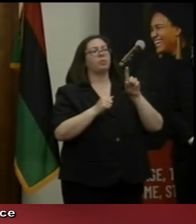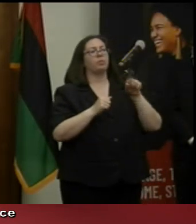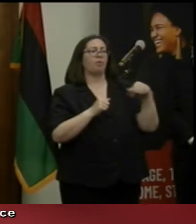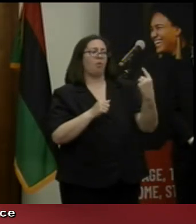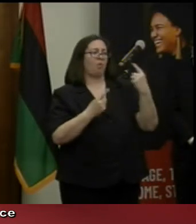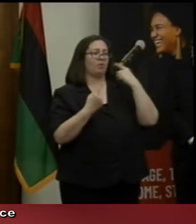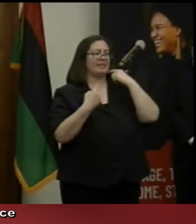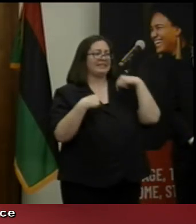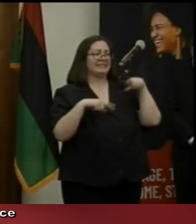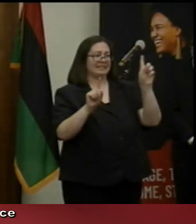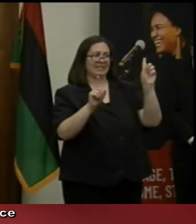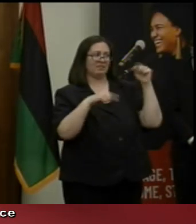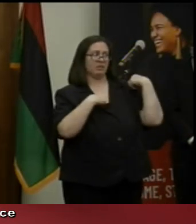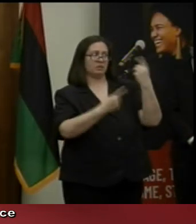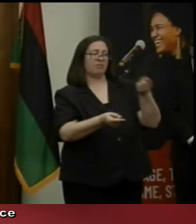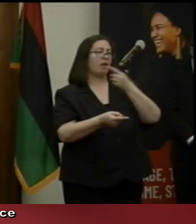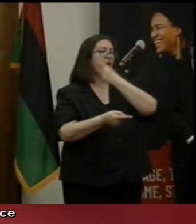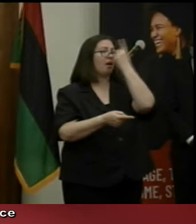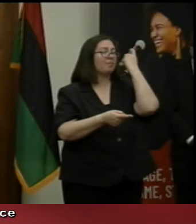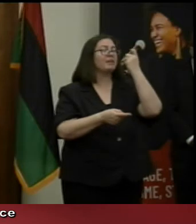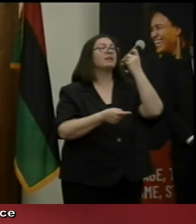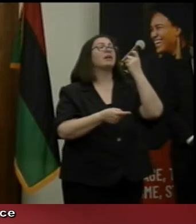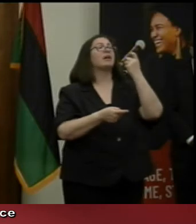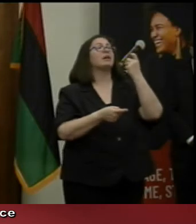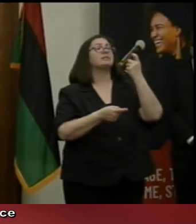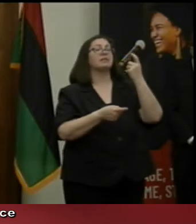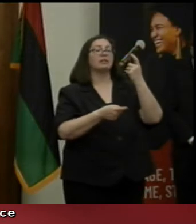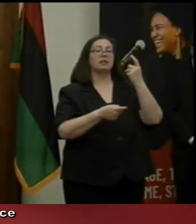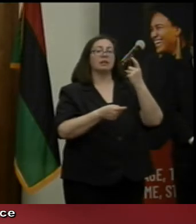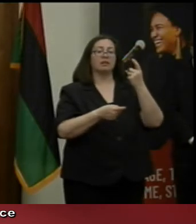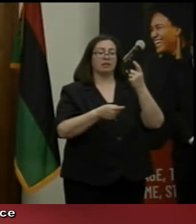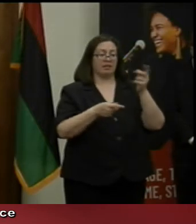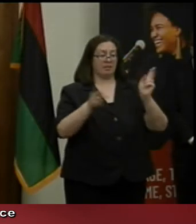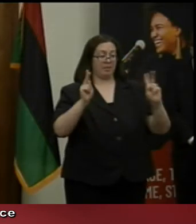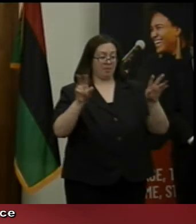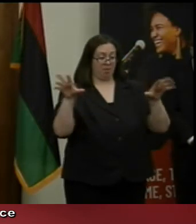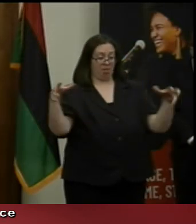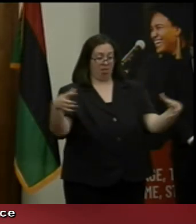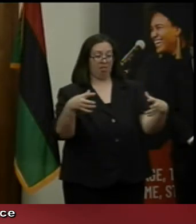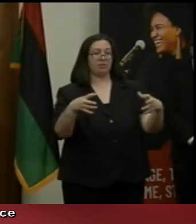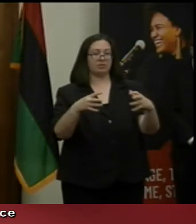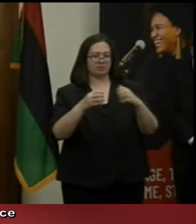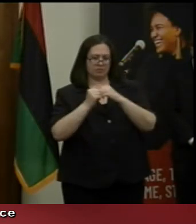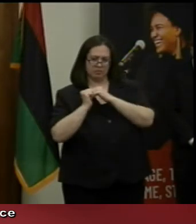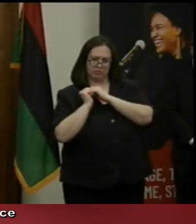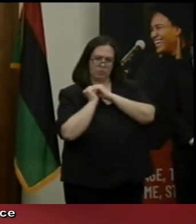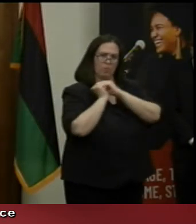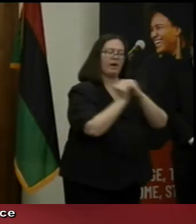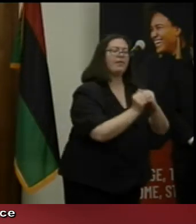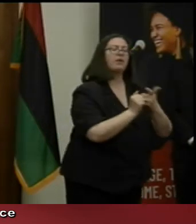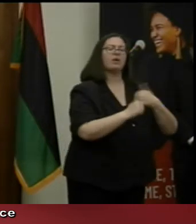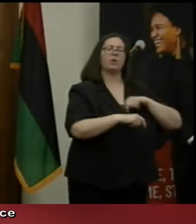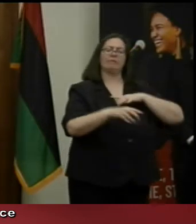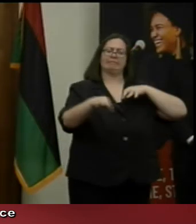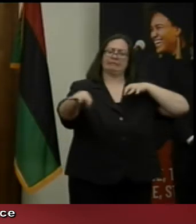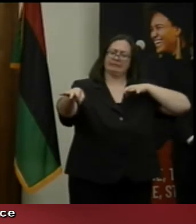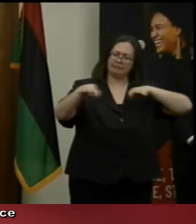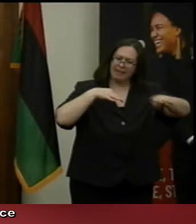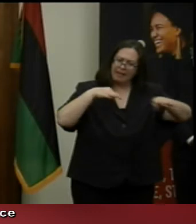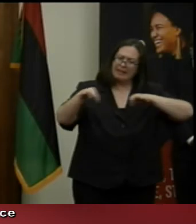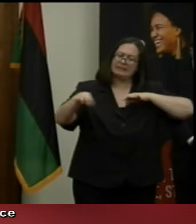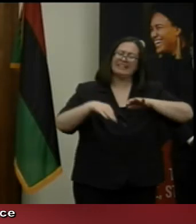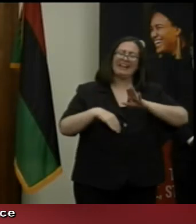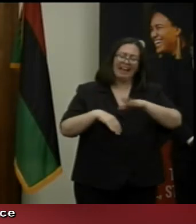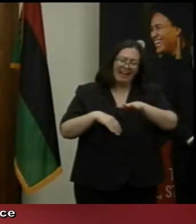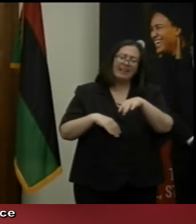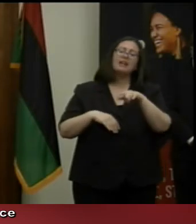far because we've been able to bring the people of our region along with us. We've been able to explain to them why they